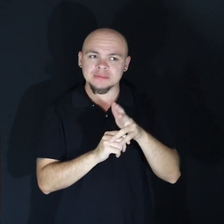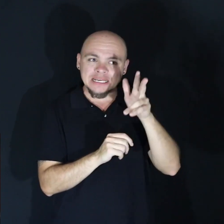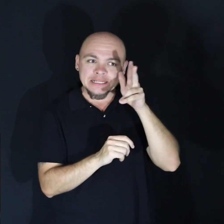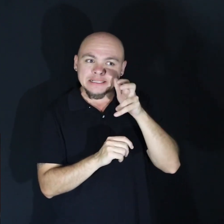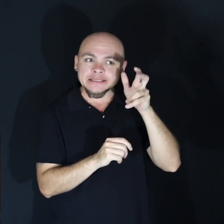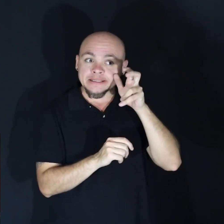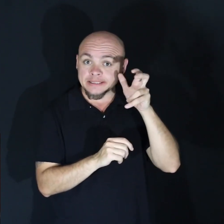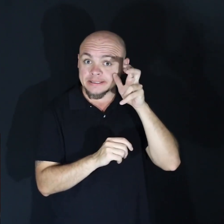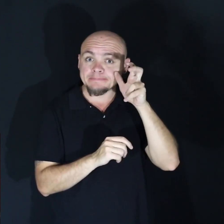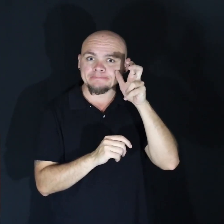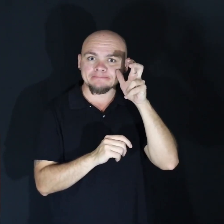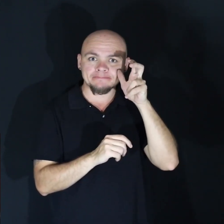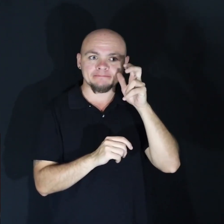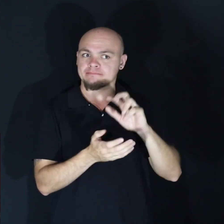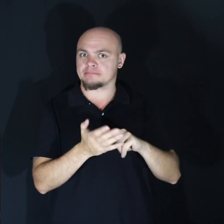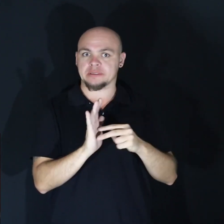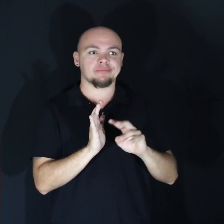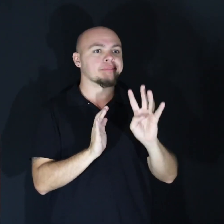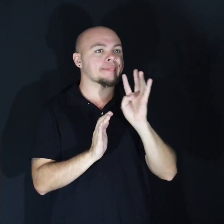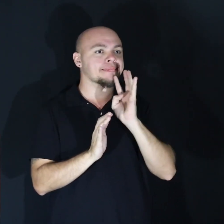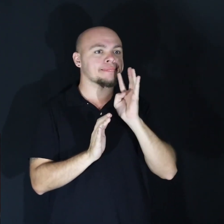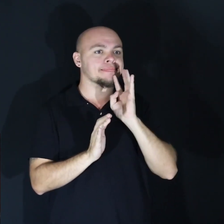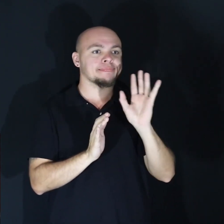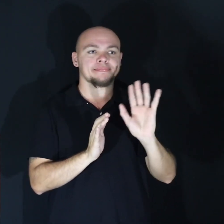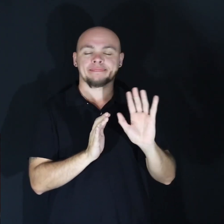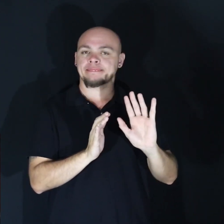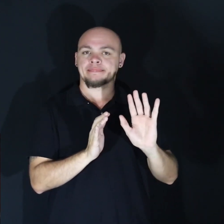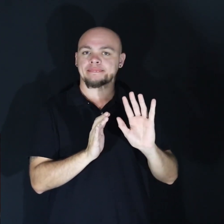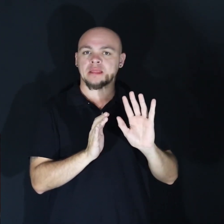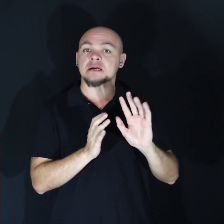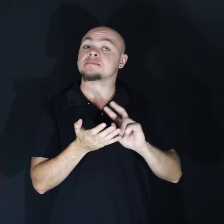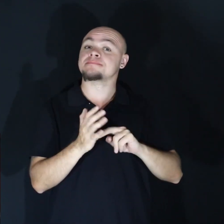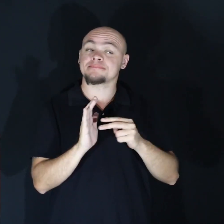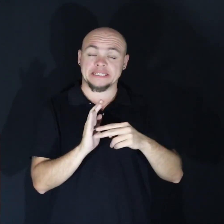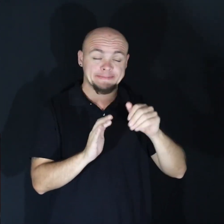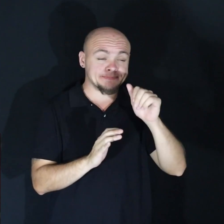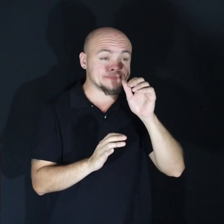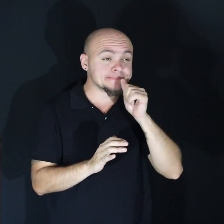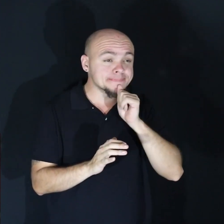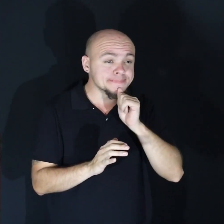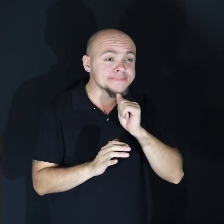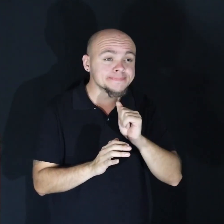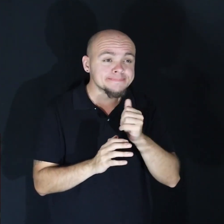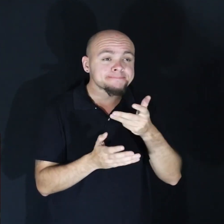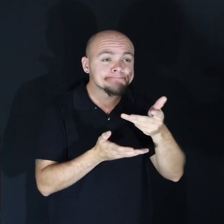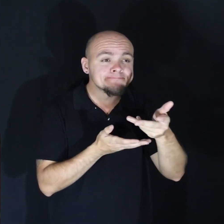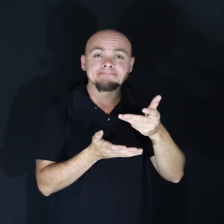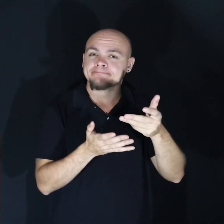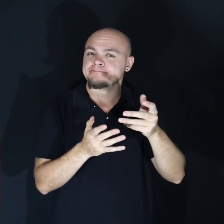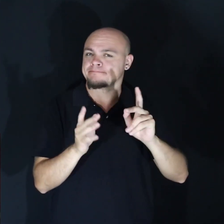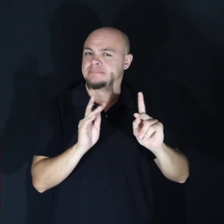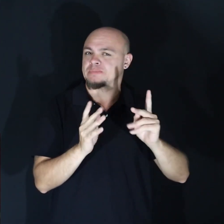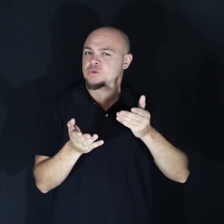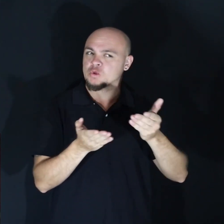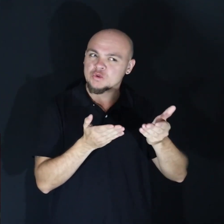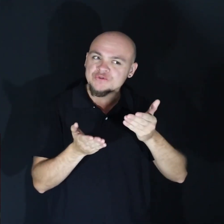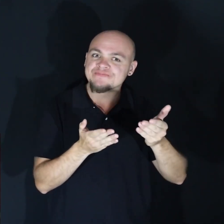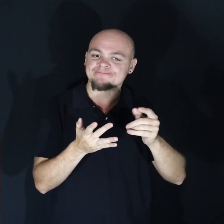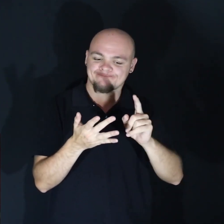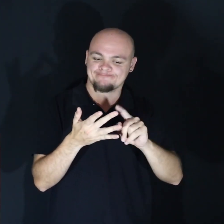Listening instead of talking will help you show more patience to the people you serve.